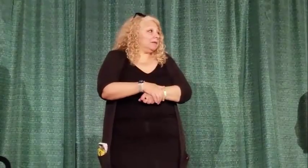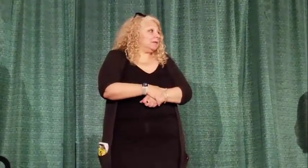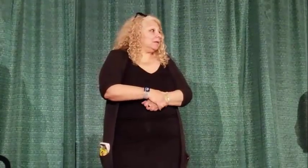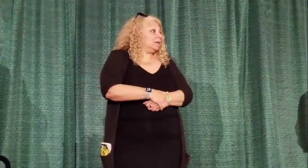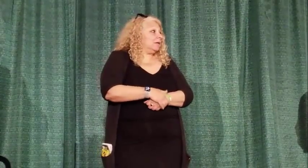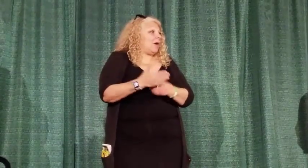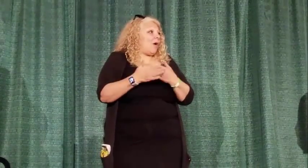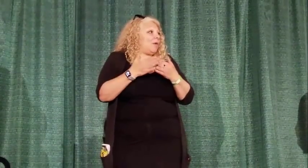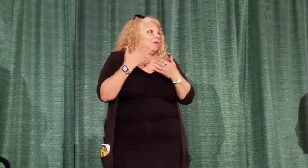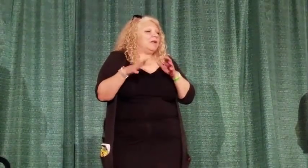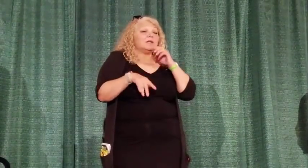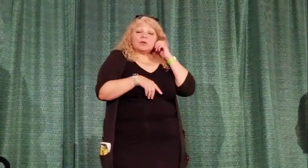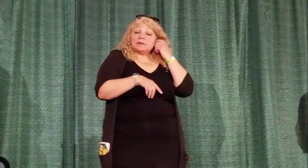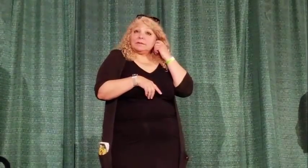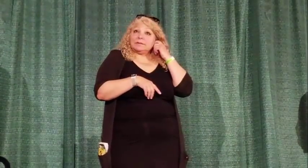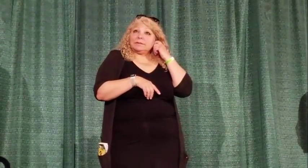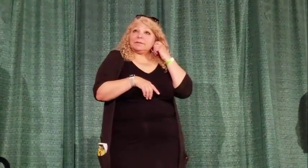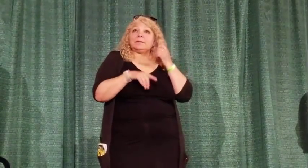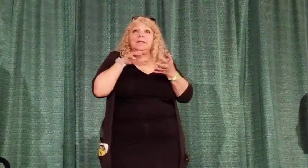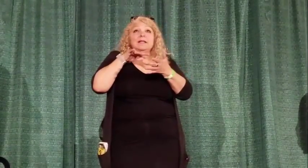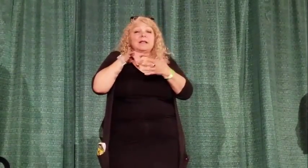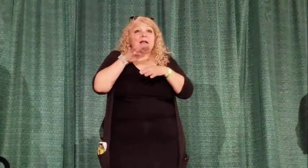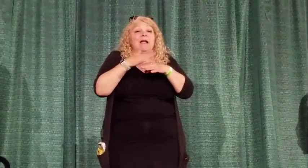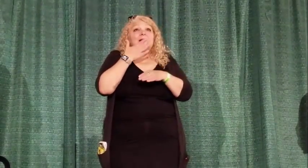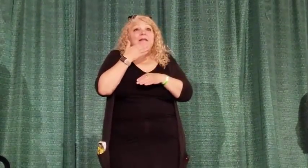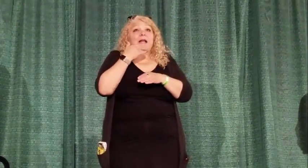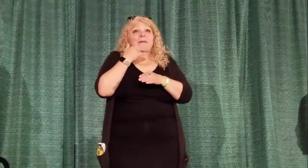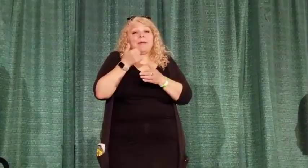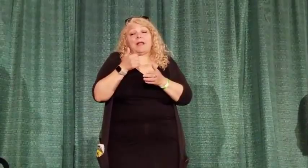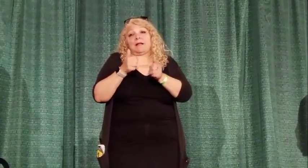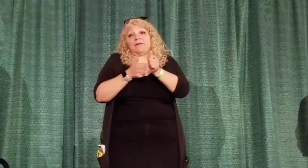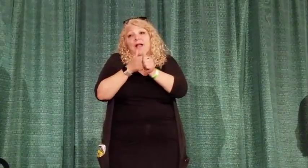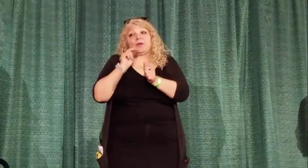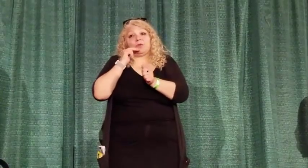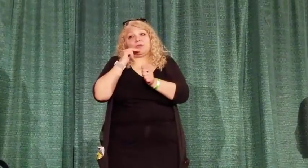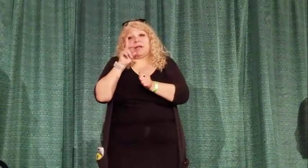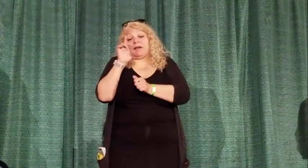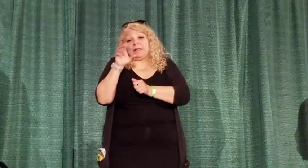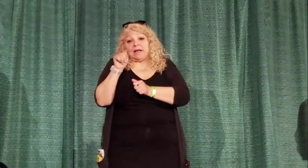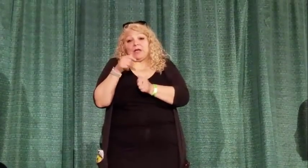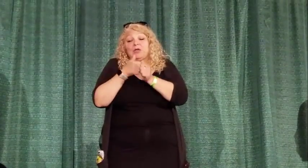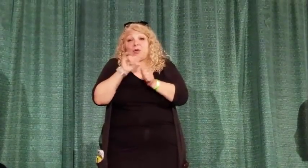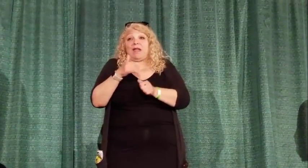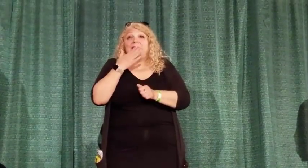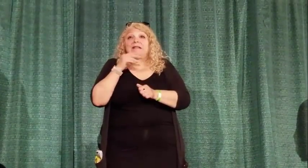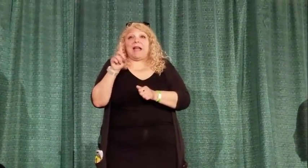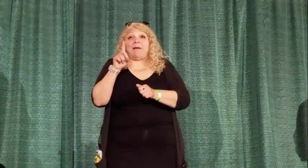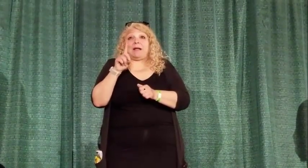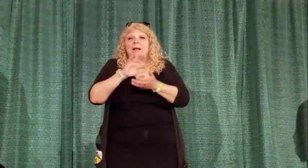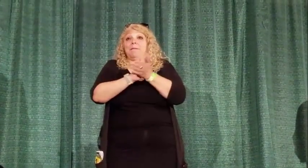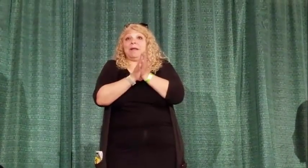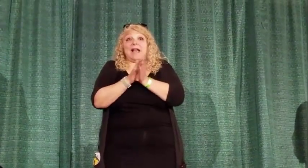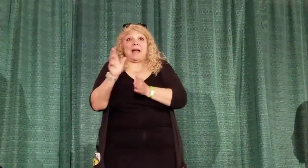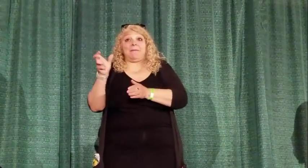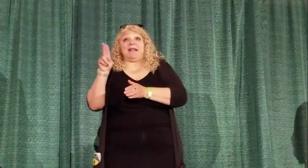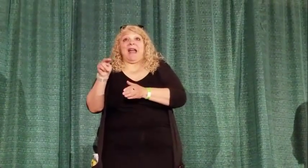Okay, we're almost done here. A study on diabetics following a vegetarian diet showed that these diabetics became non-diabetic in 6